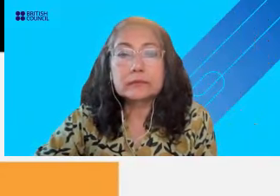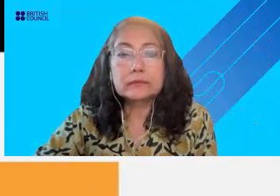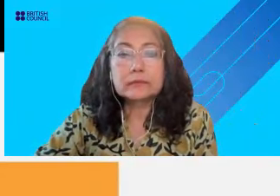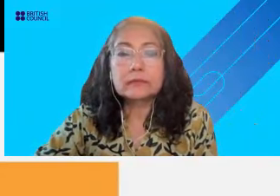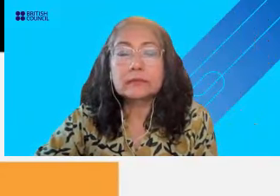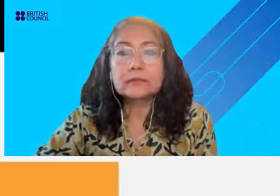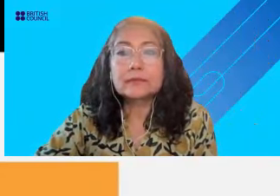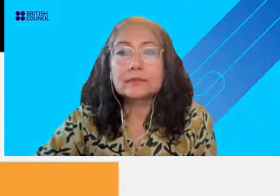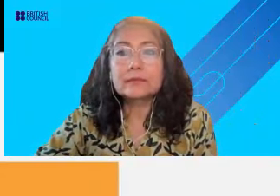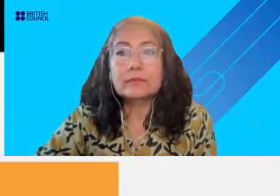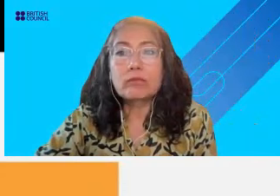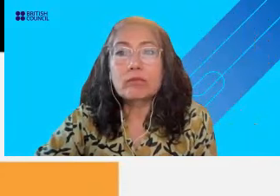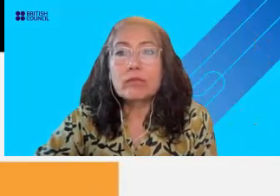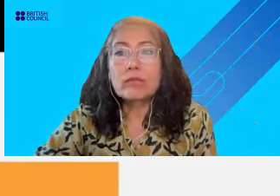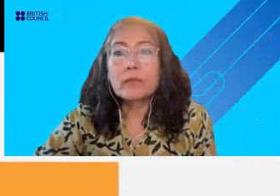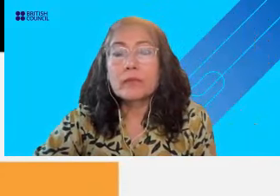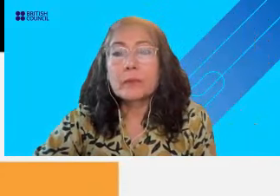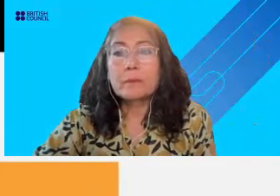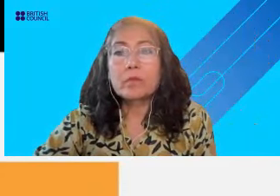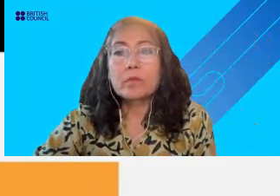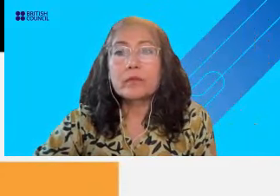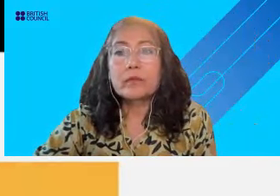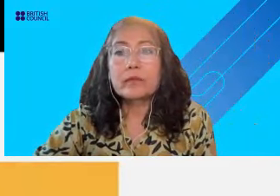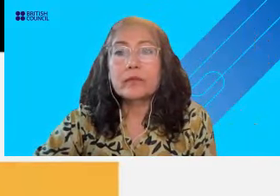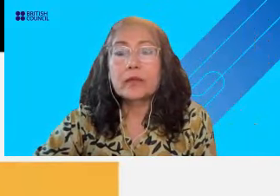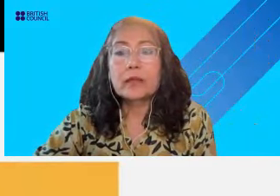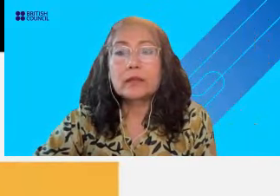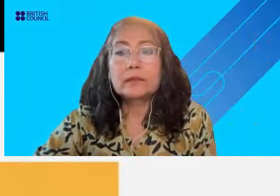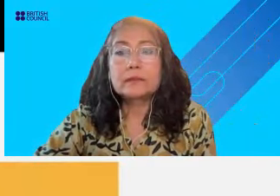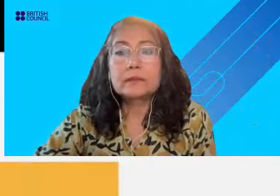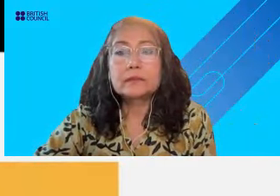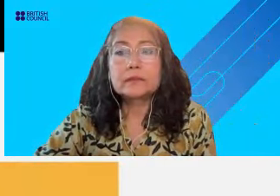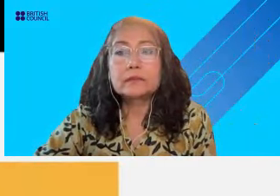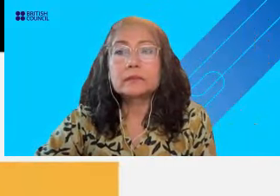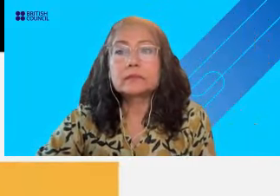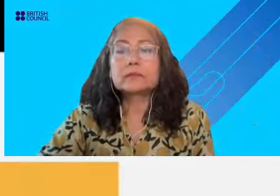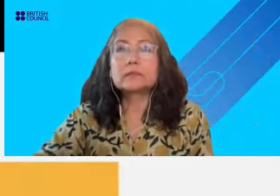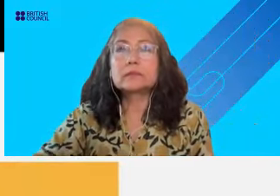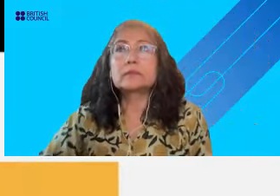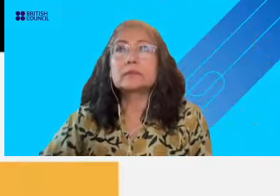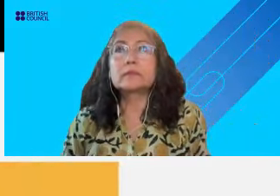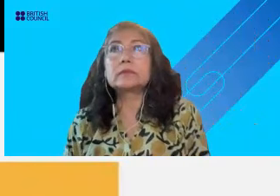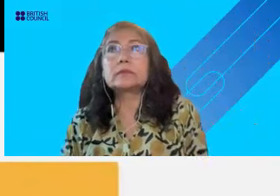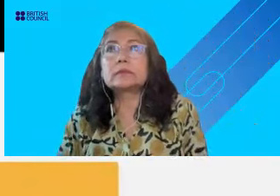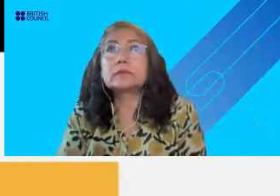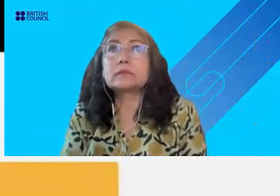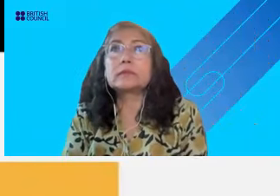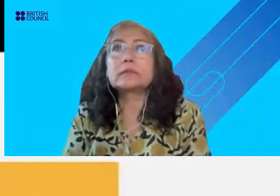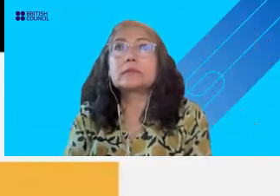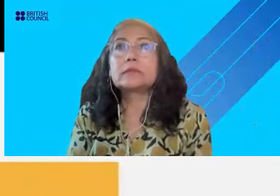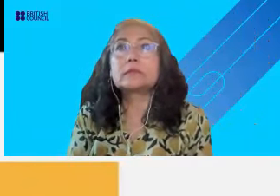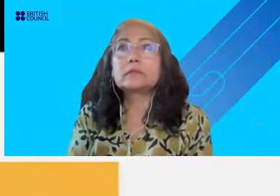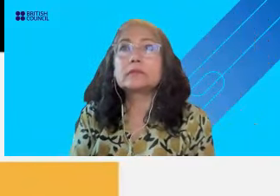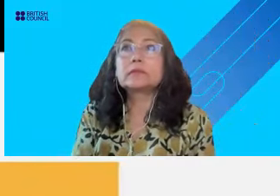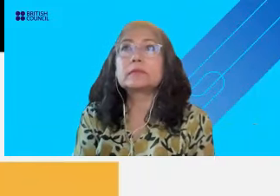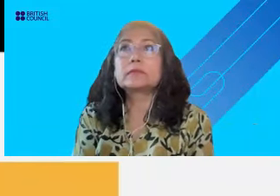to 6% disappearing at 1.5 degrees centigrade. 37% of people will be affected by dangerous heat